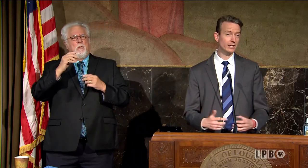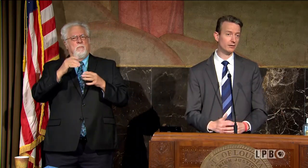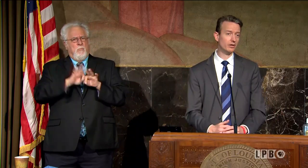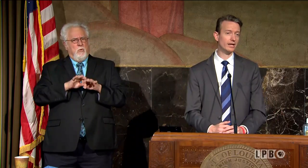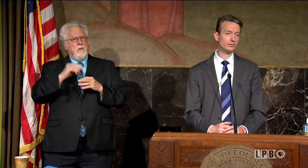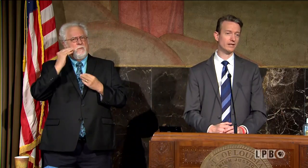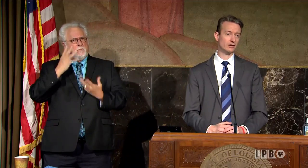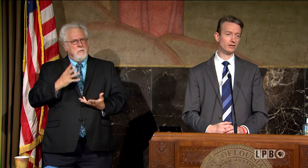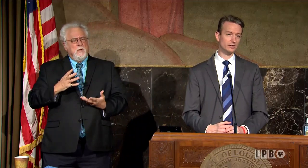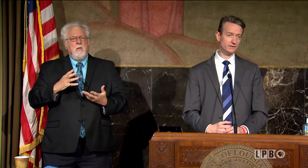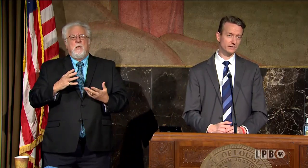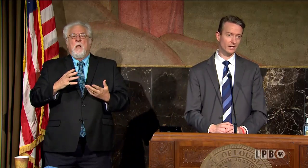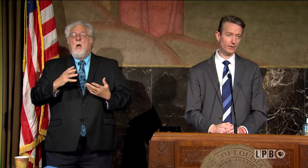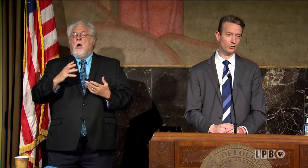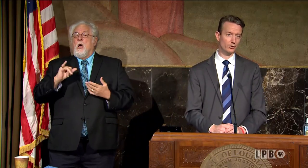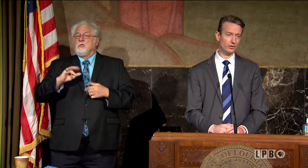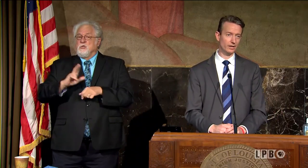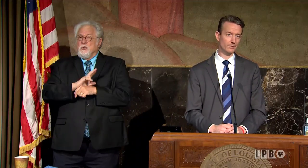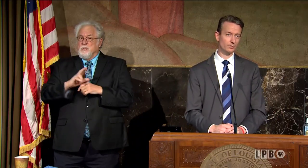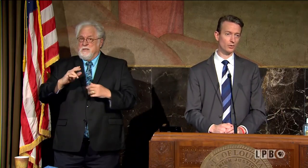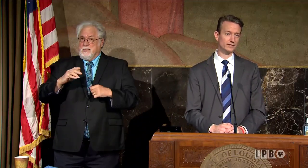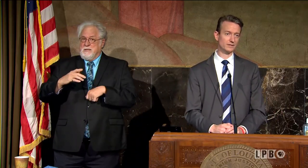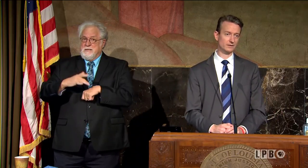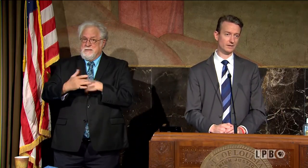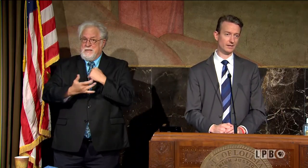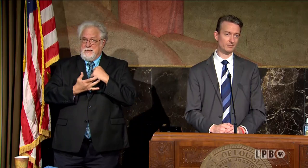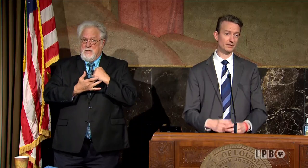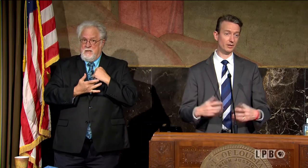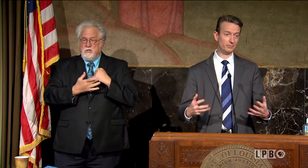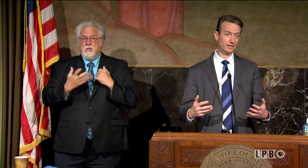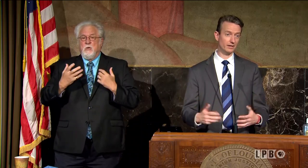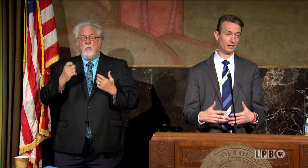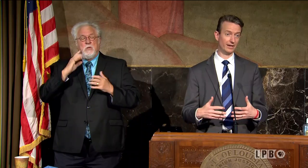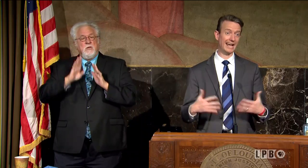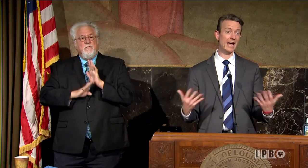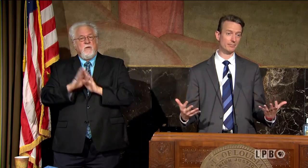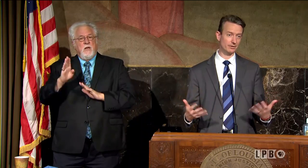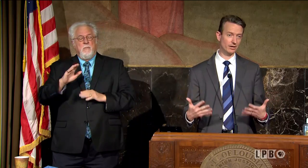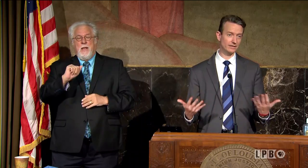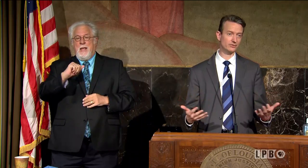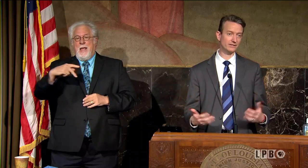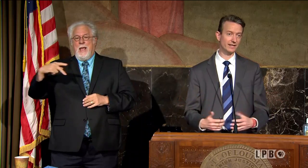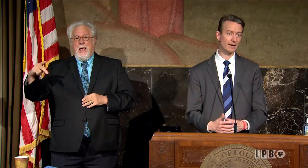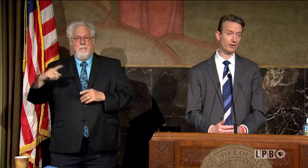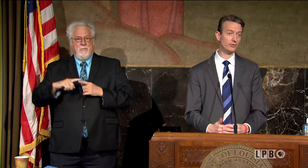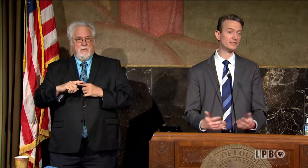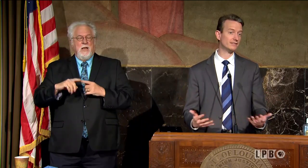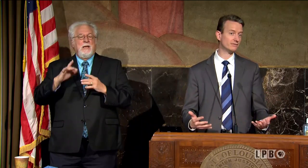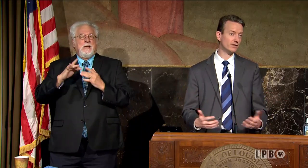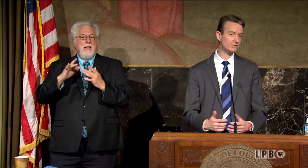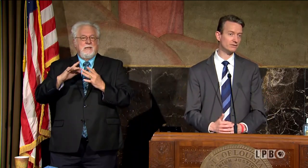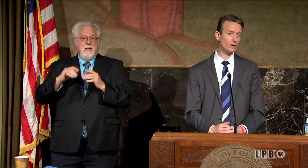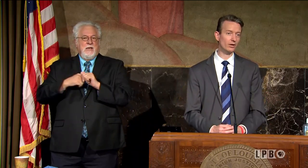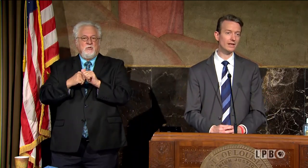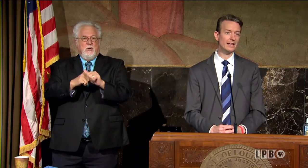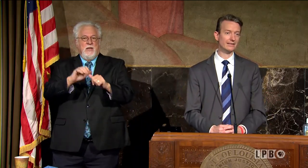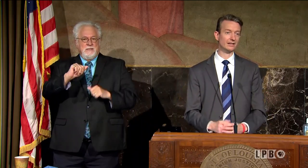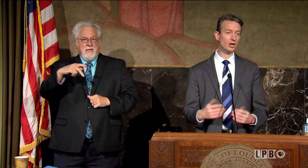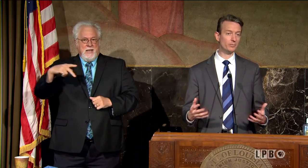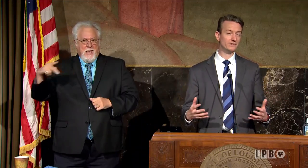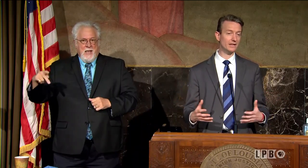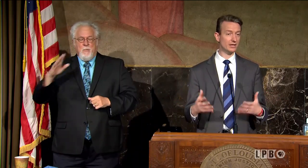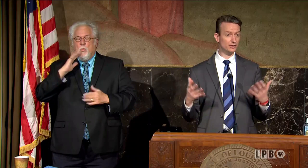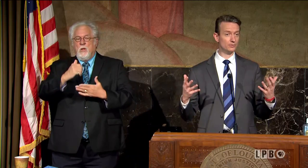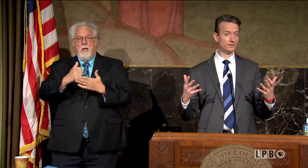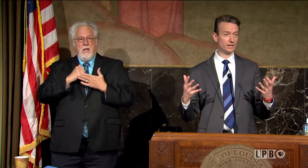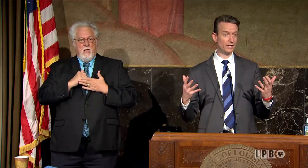also looking at applying new technologies. We're going to be developing an app, a contact tracing app. Other states have done this as well. That'll